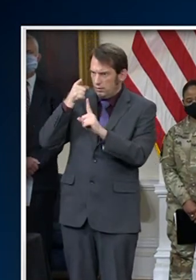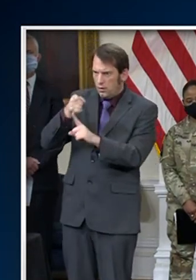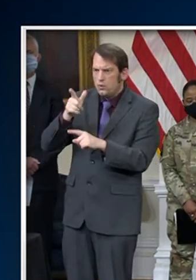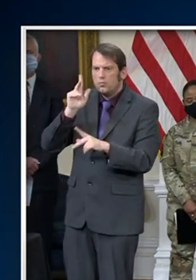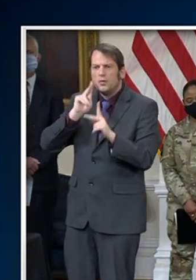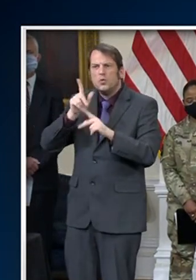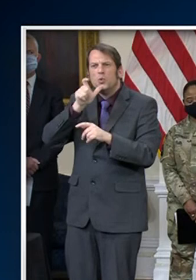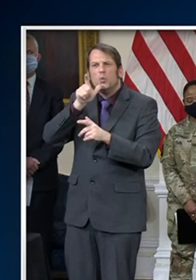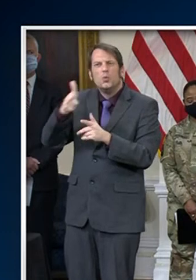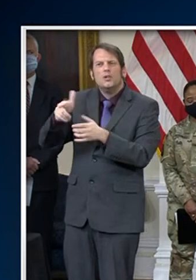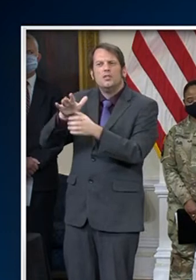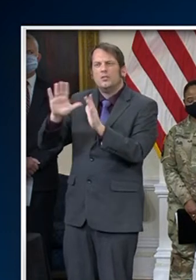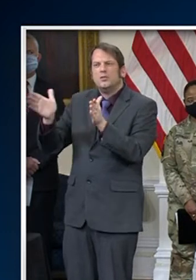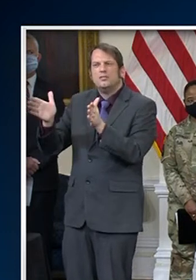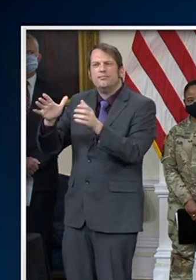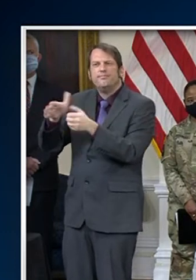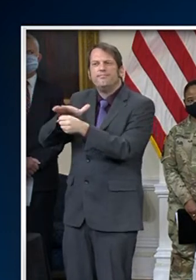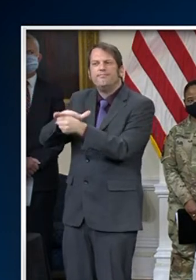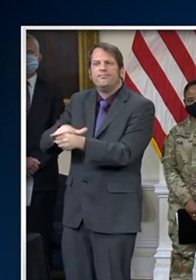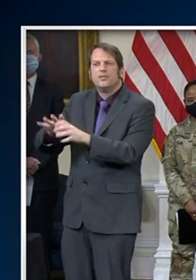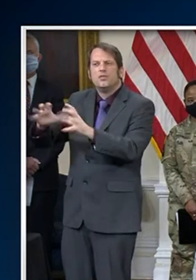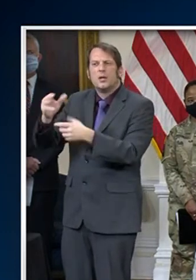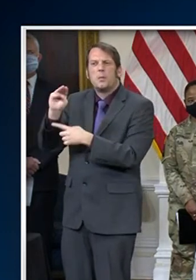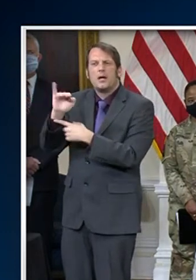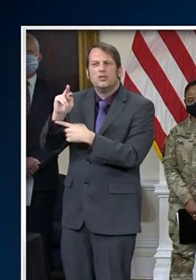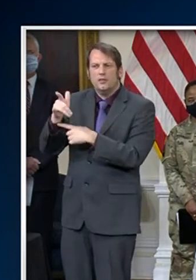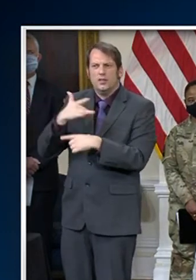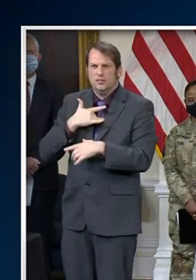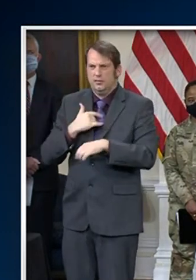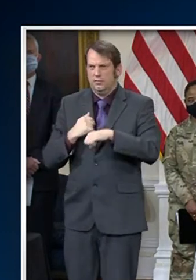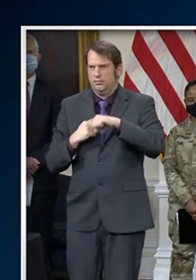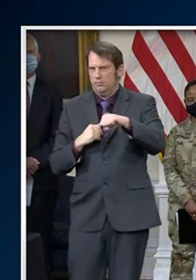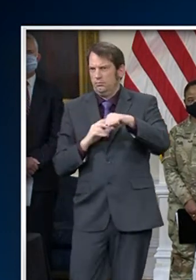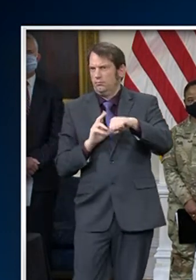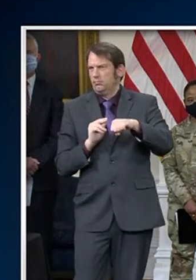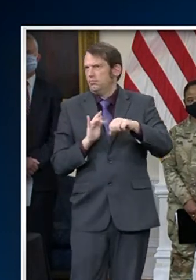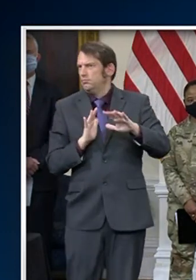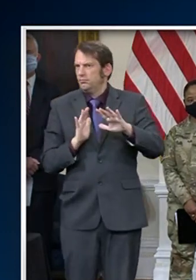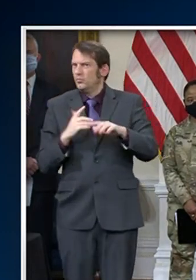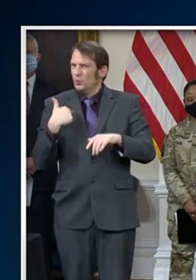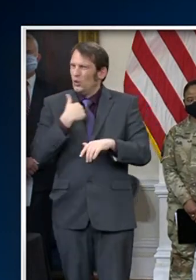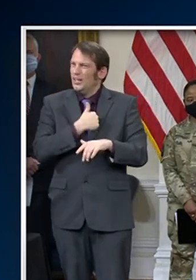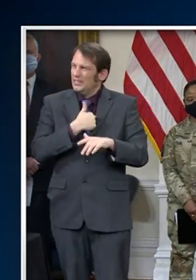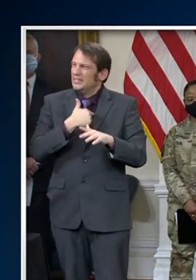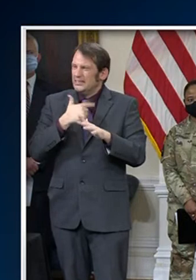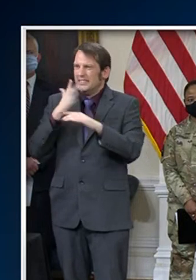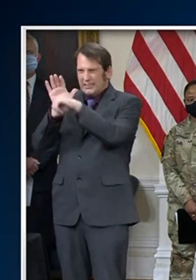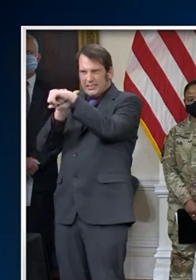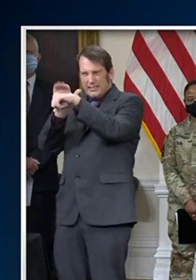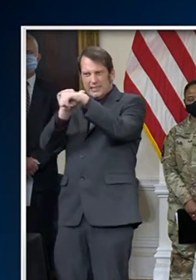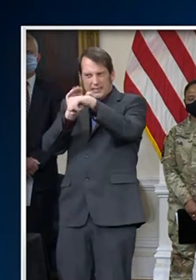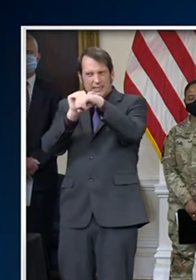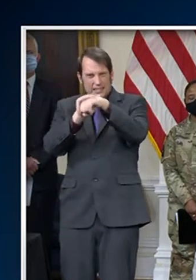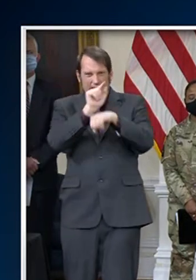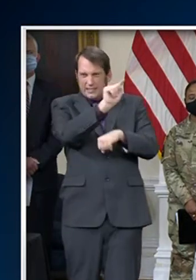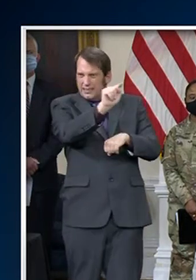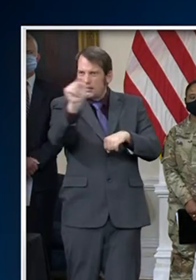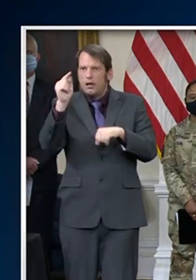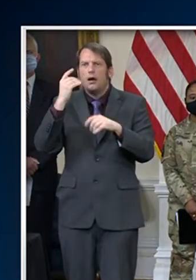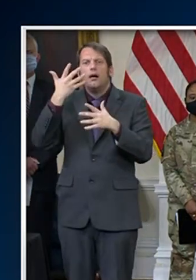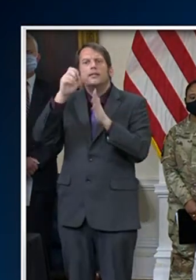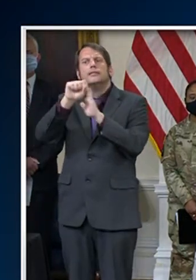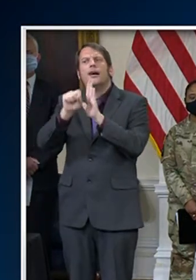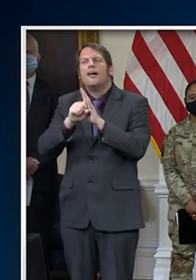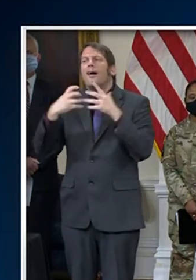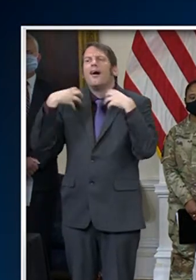focuses on mass vaccination, we're calling on county health departments who know their communities best to